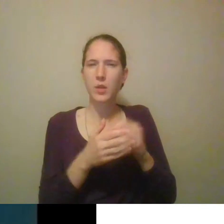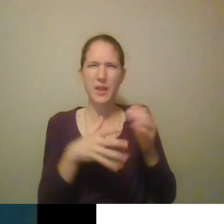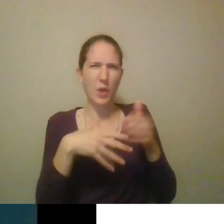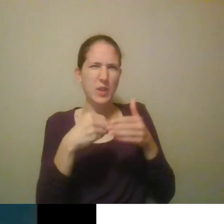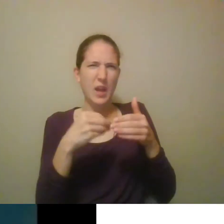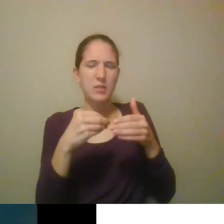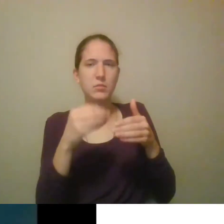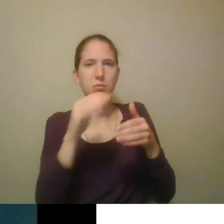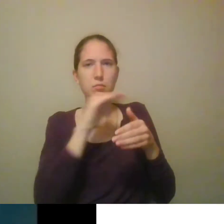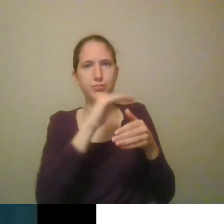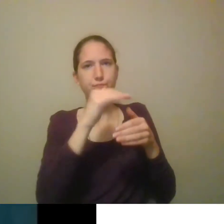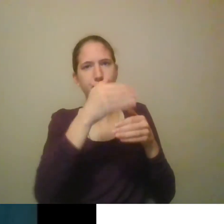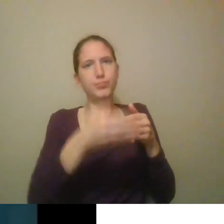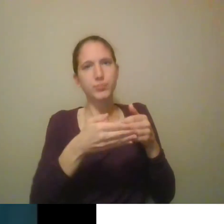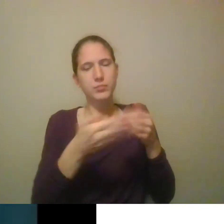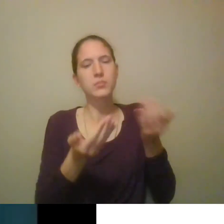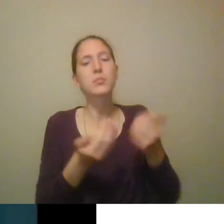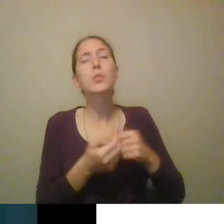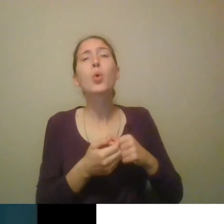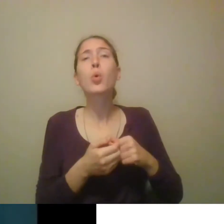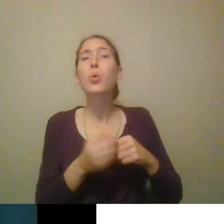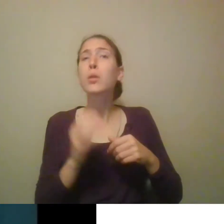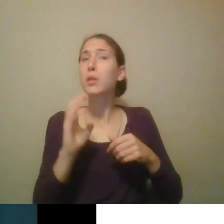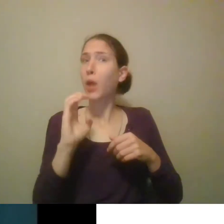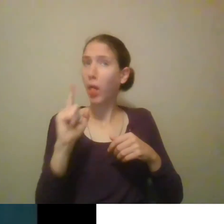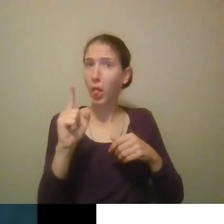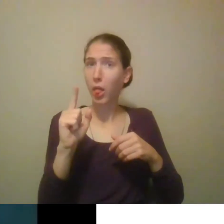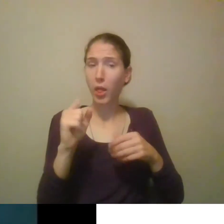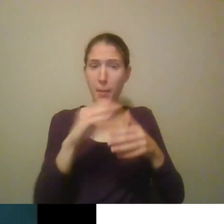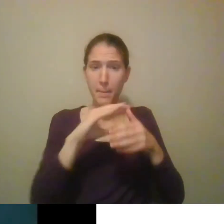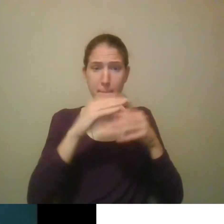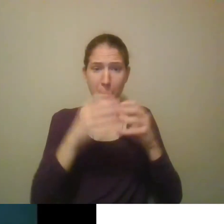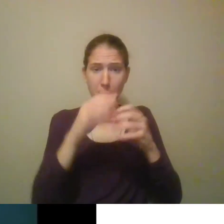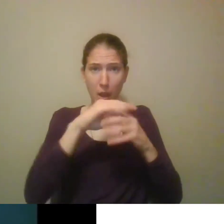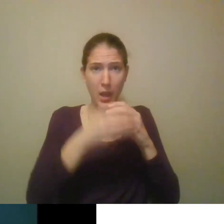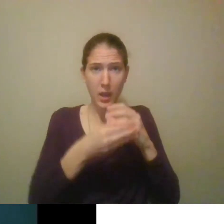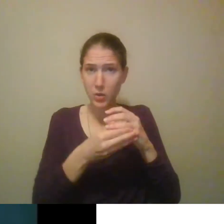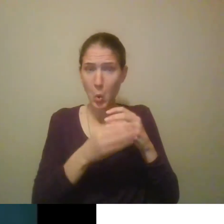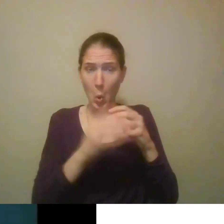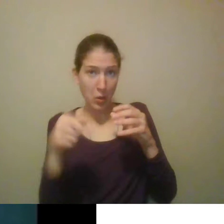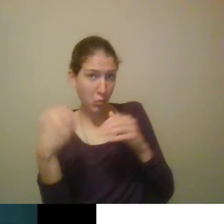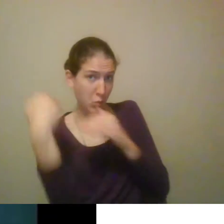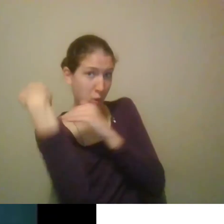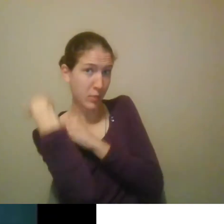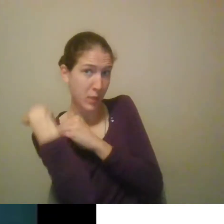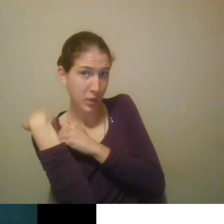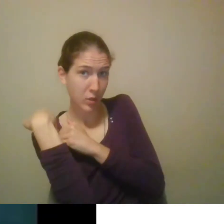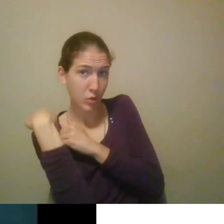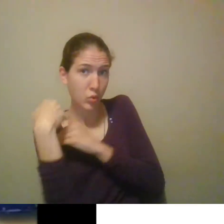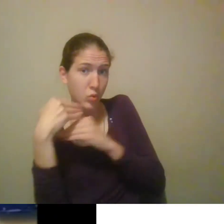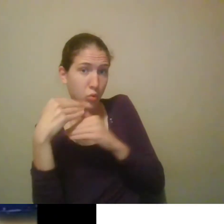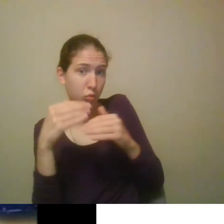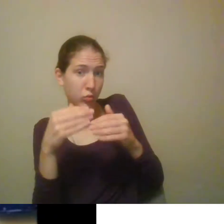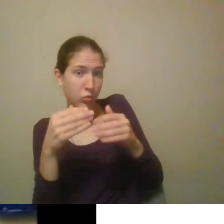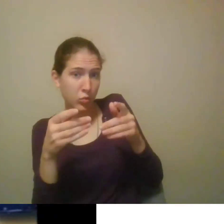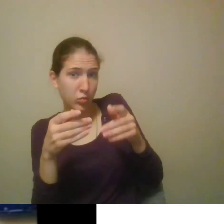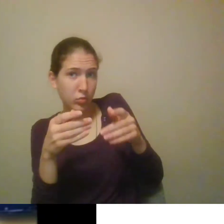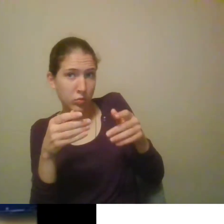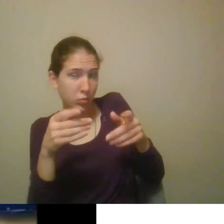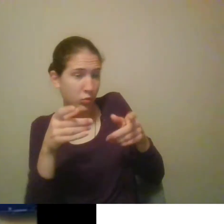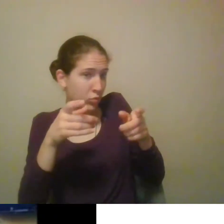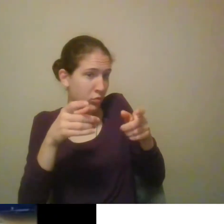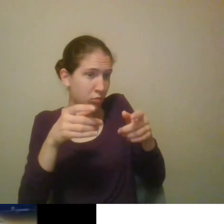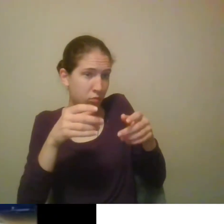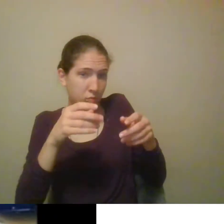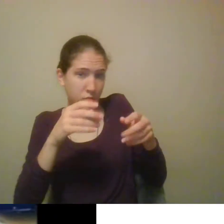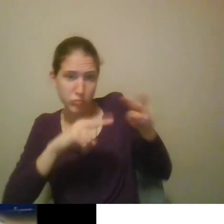job? All it does is control what goes in and out of the cell? Beth? Well, I have a question. Okay. Okay. See, I was talking to